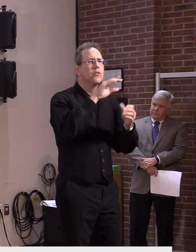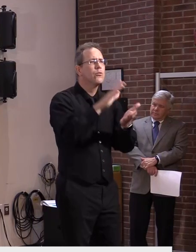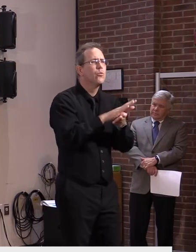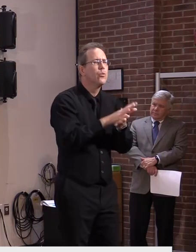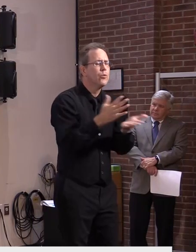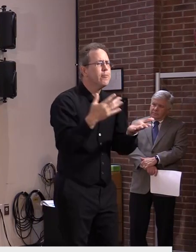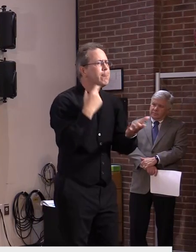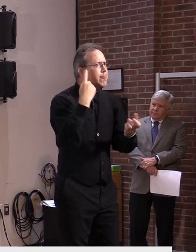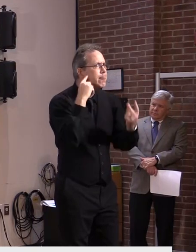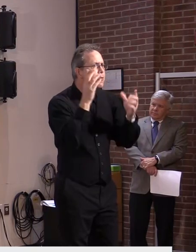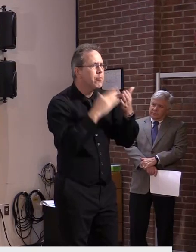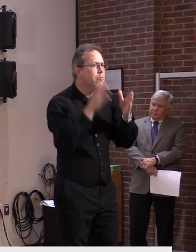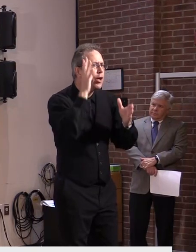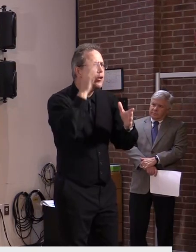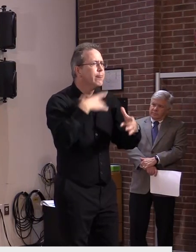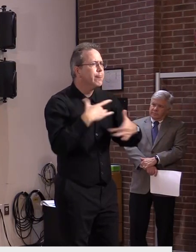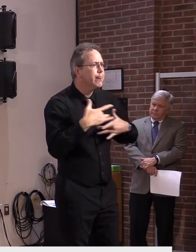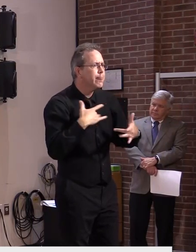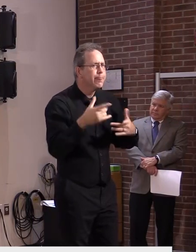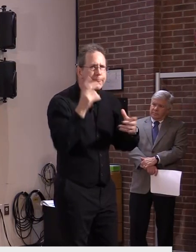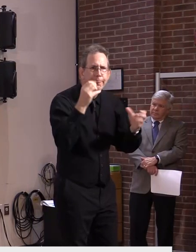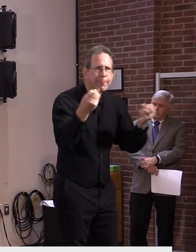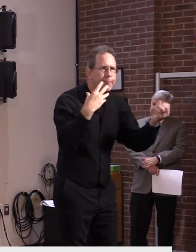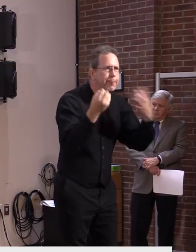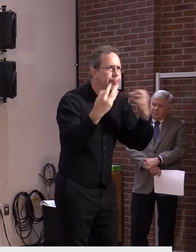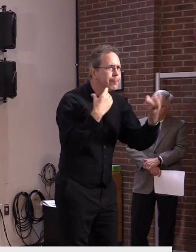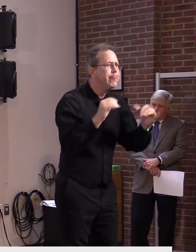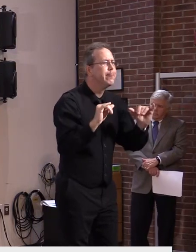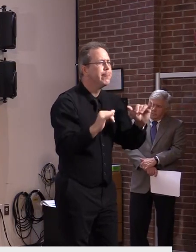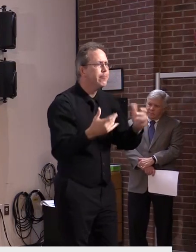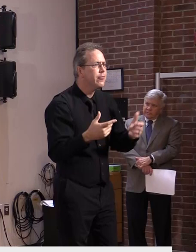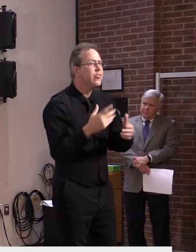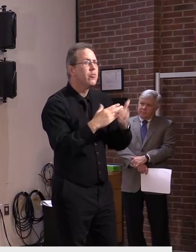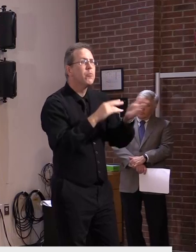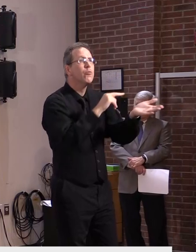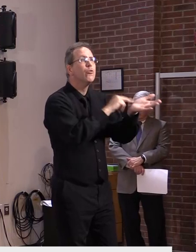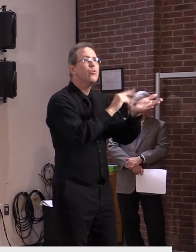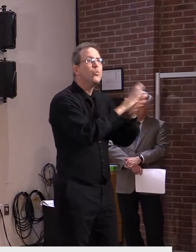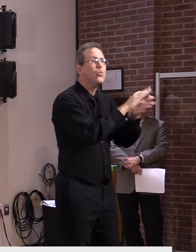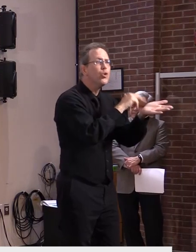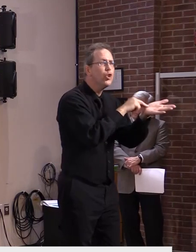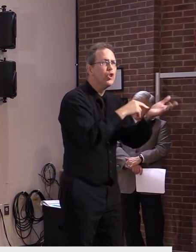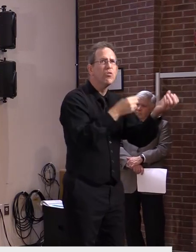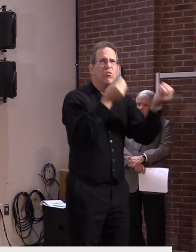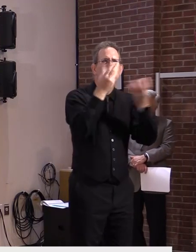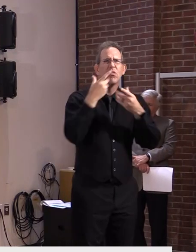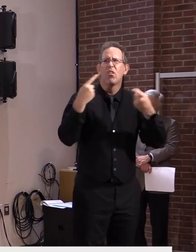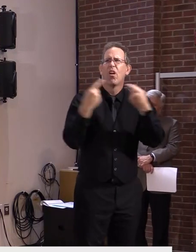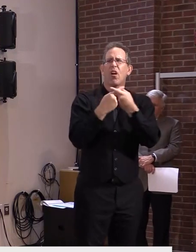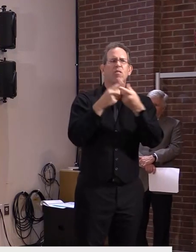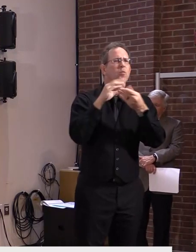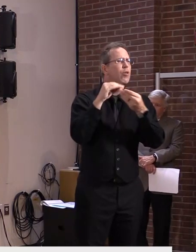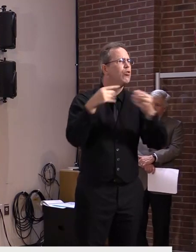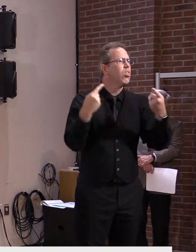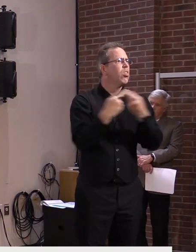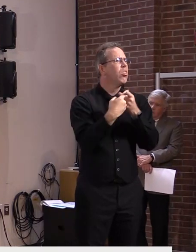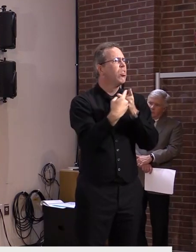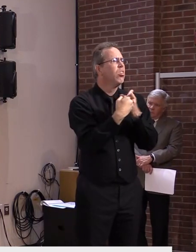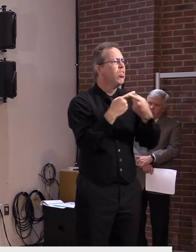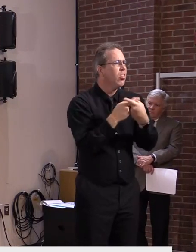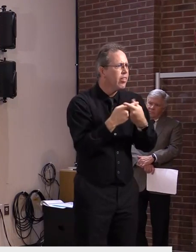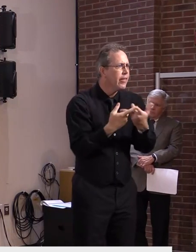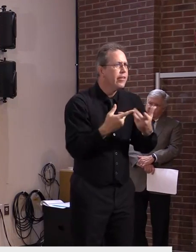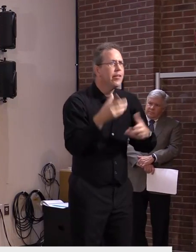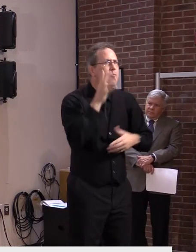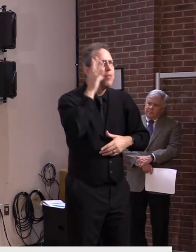that nurses routinely mention this conflict. It's persistent and it's wearing on school staff as much as it is wearing on parents as well.